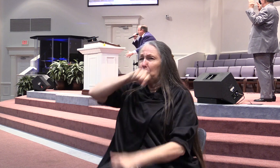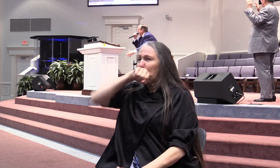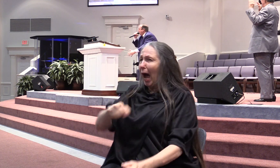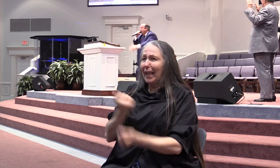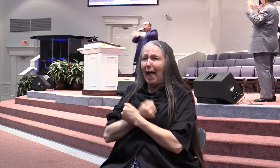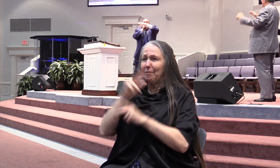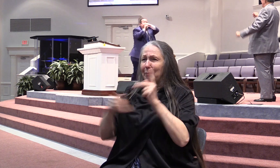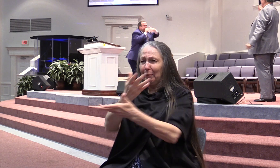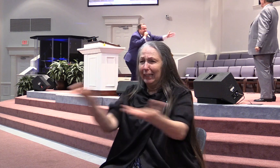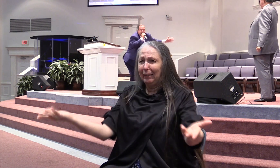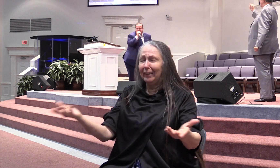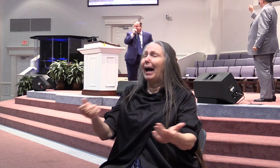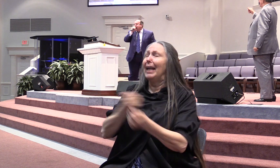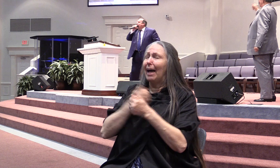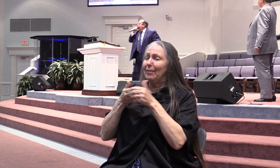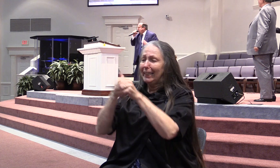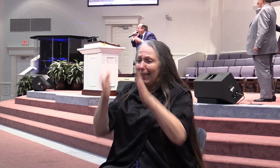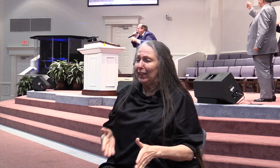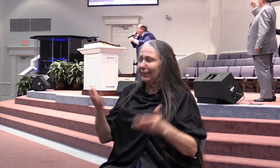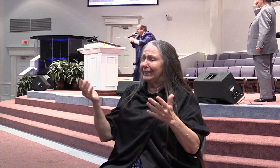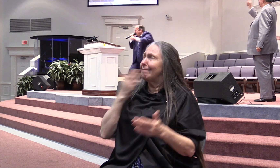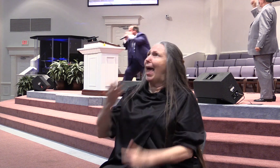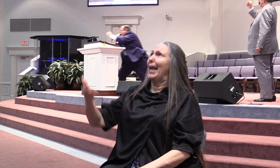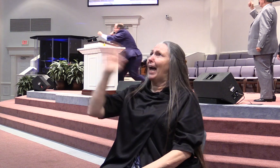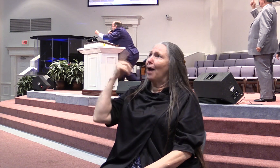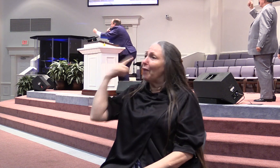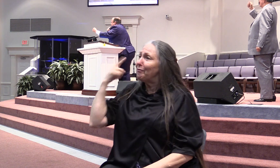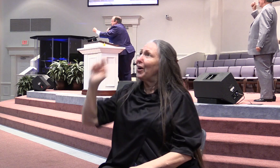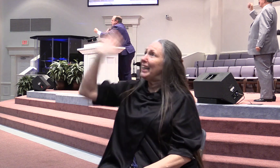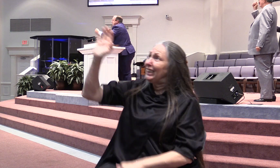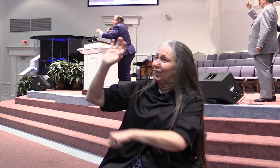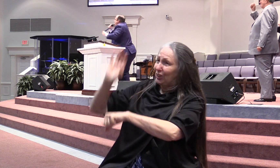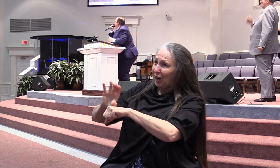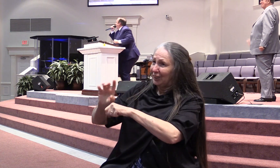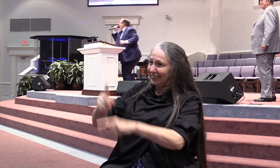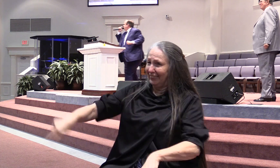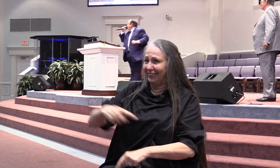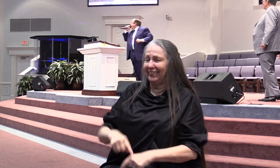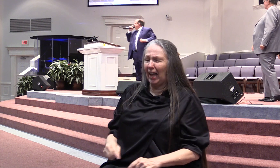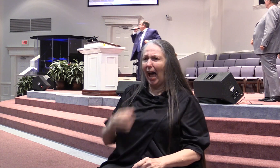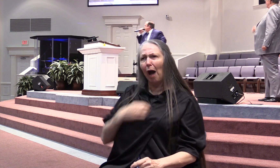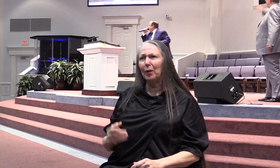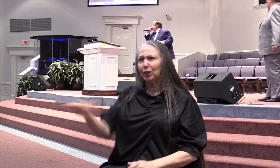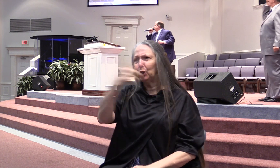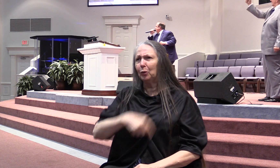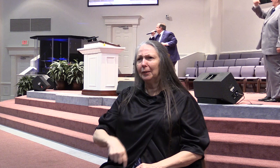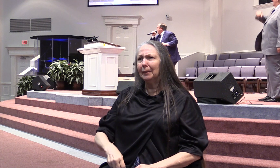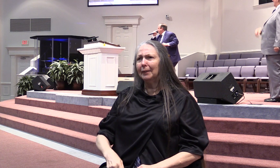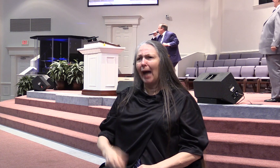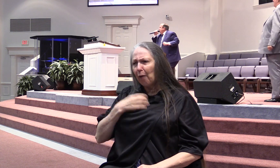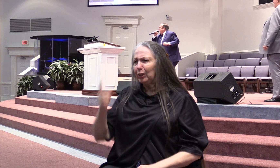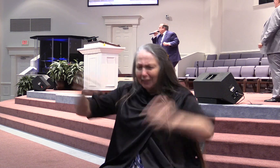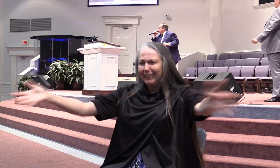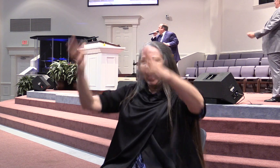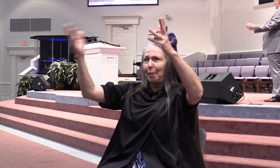love the people here. I love the leadership here. I thank God for the church. And I wish somebody lift a shout of